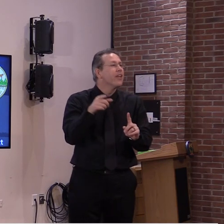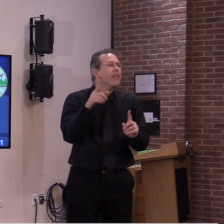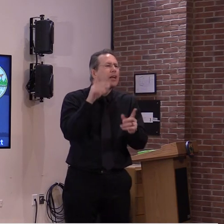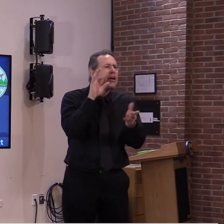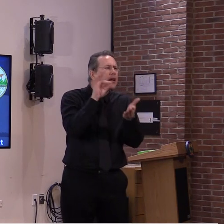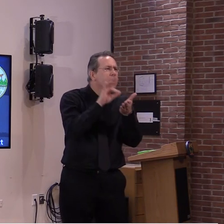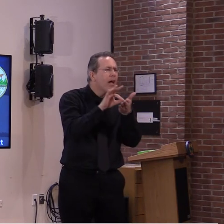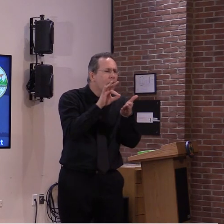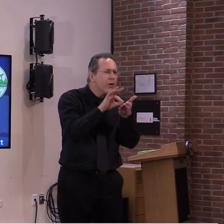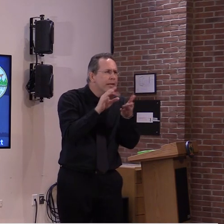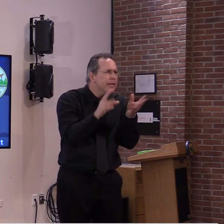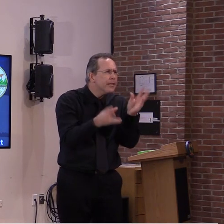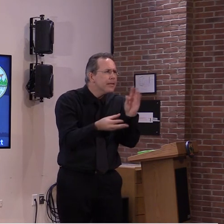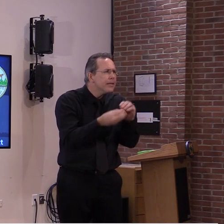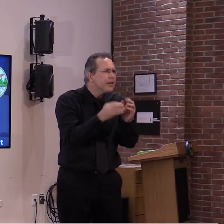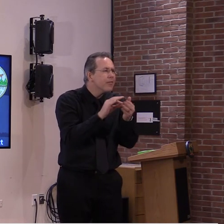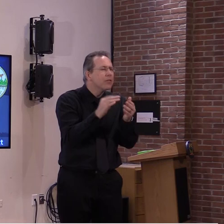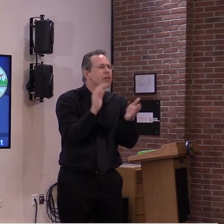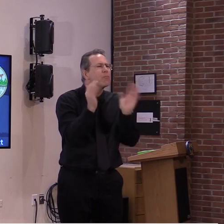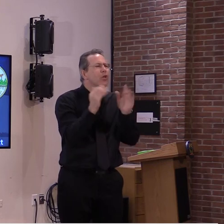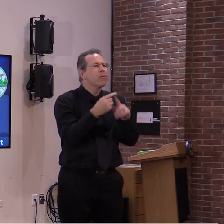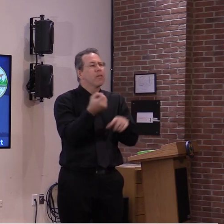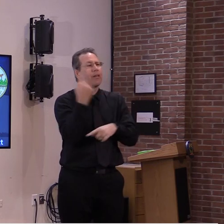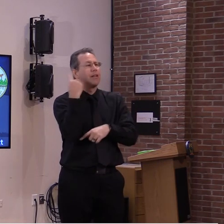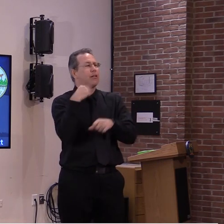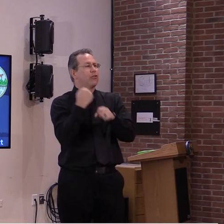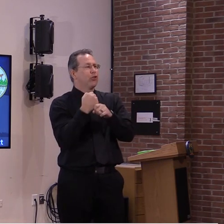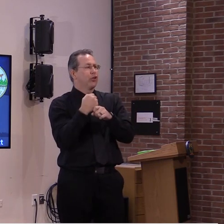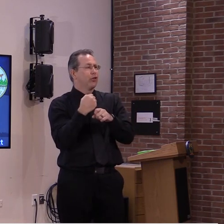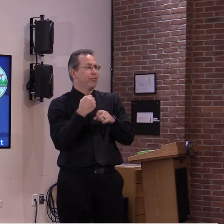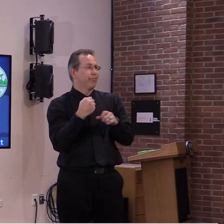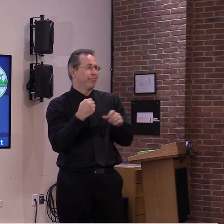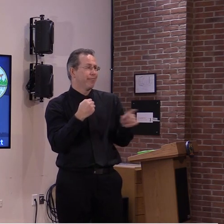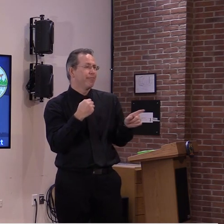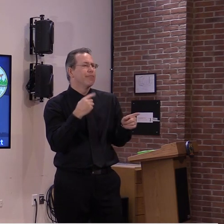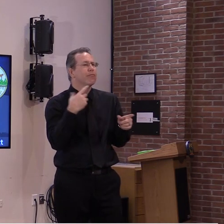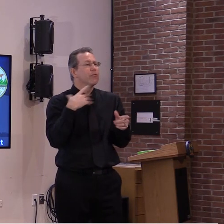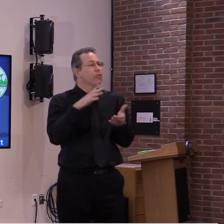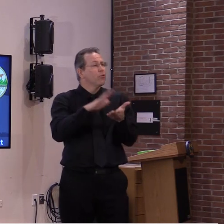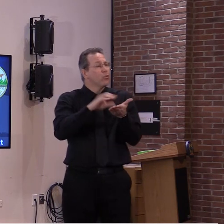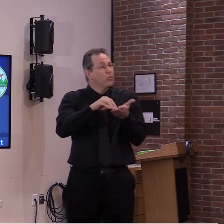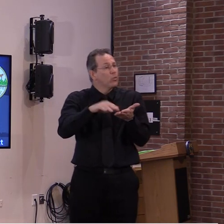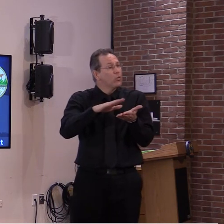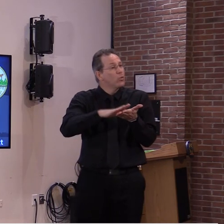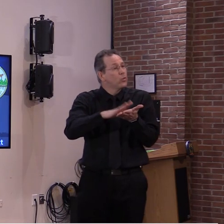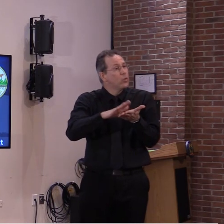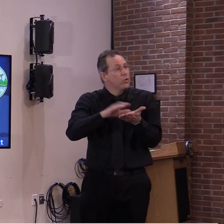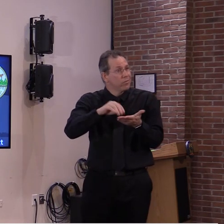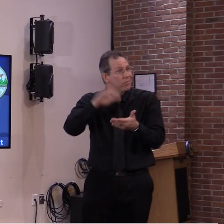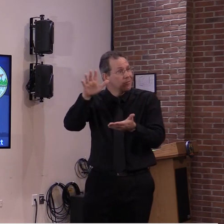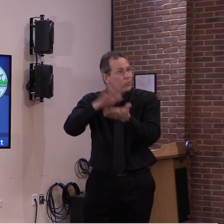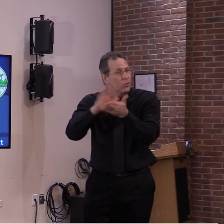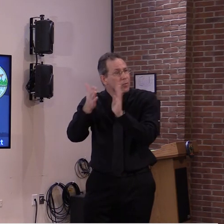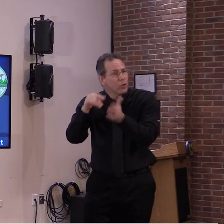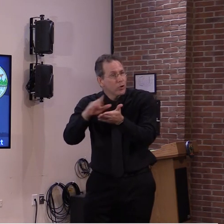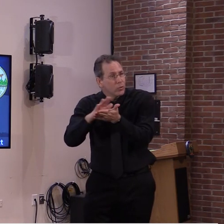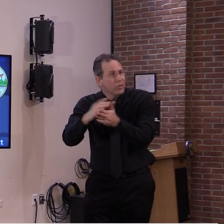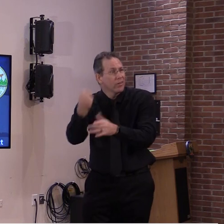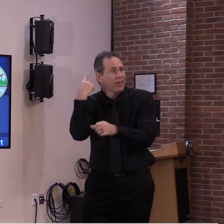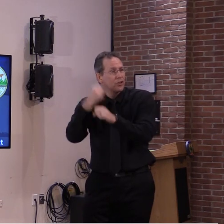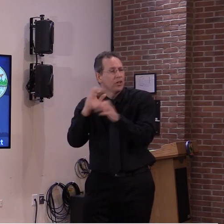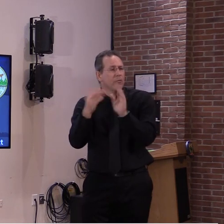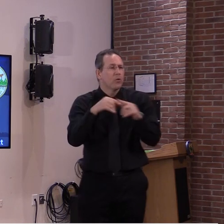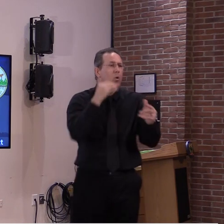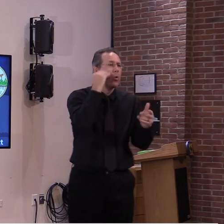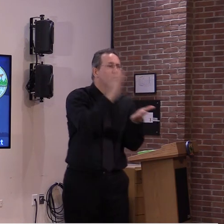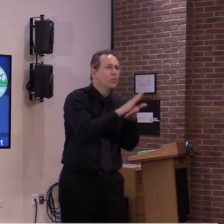year, and the state is telling schools to rely on that number for revenue. The school's receiving